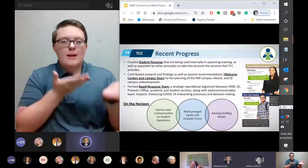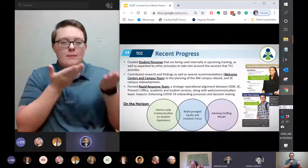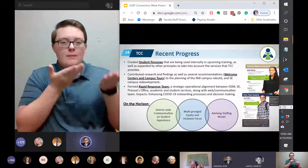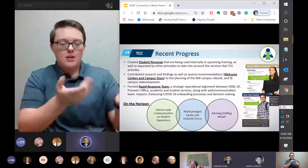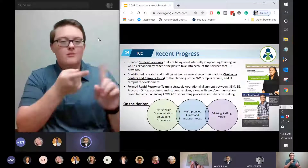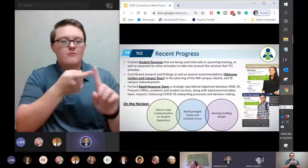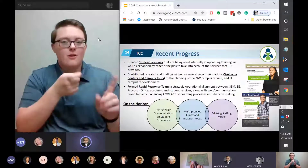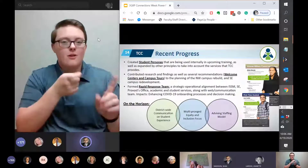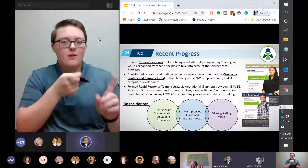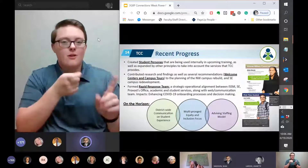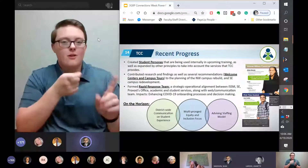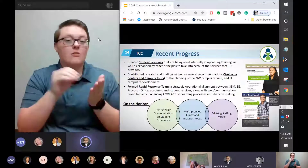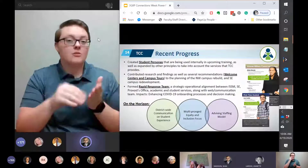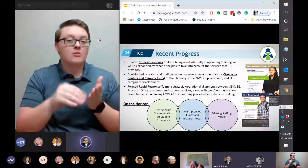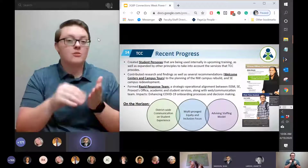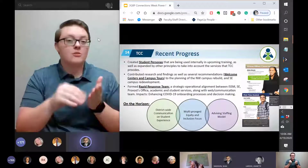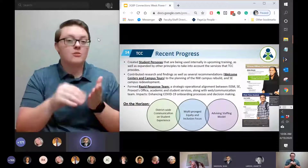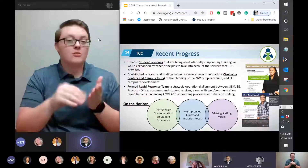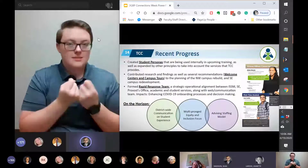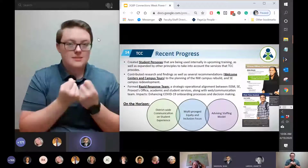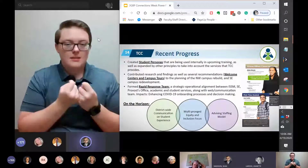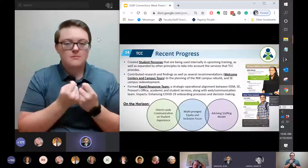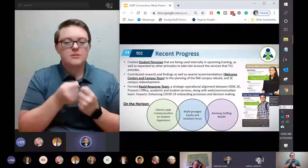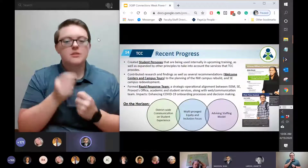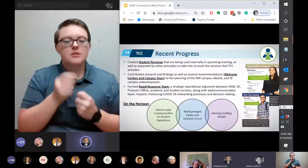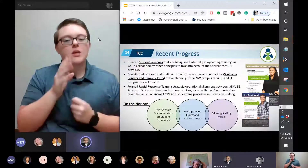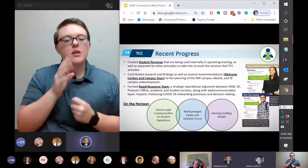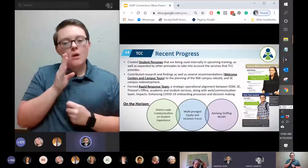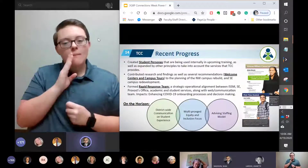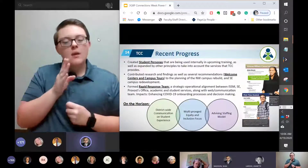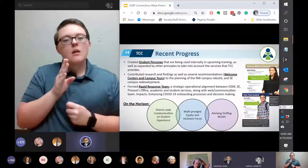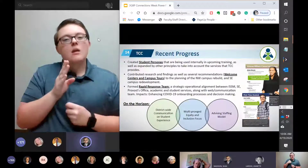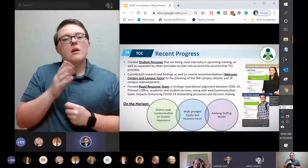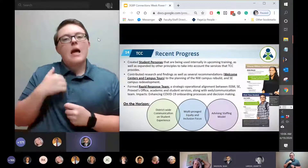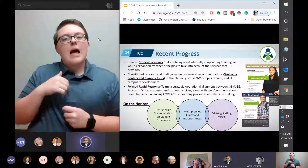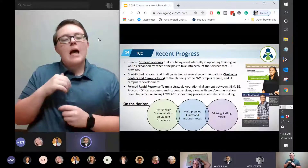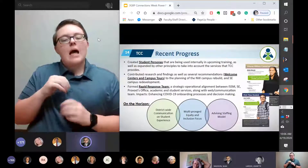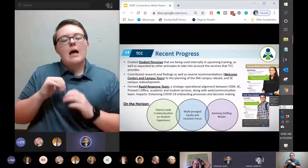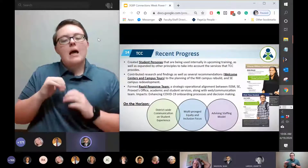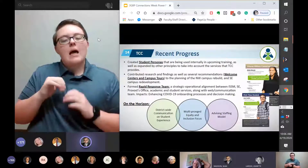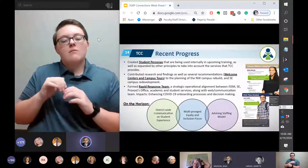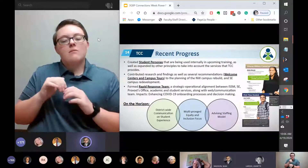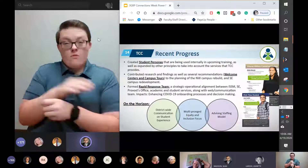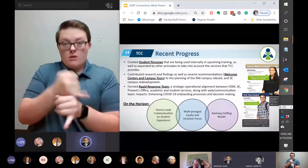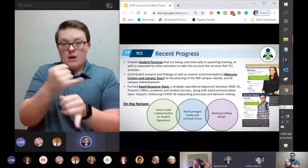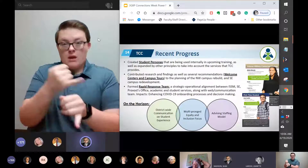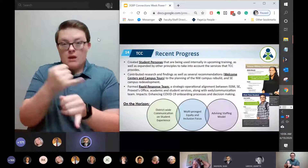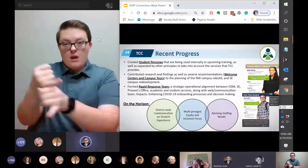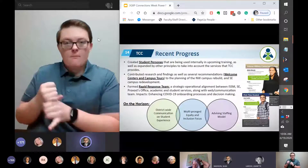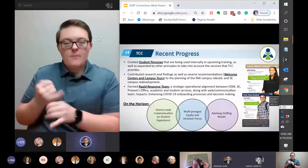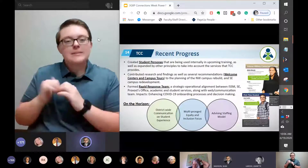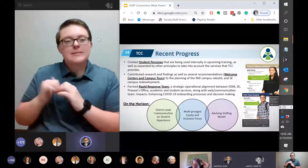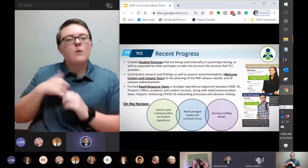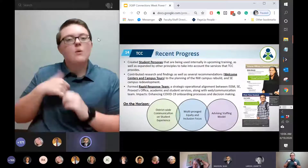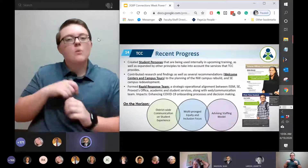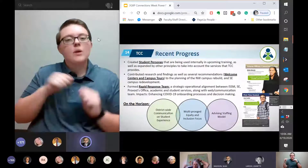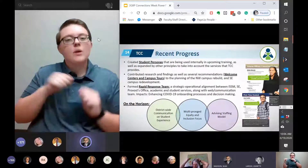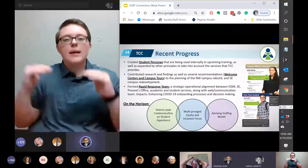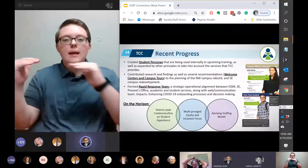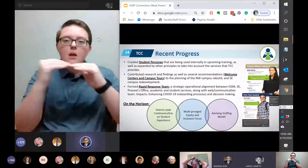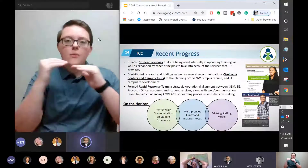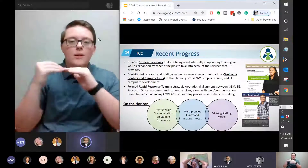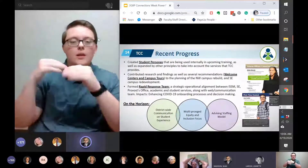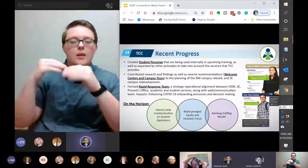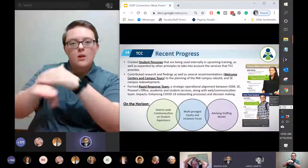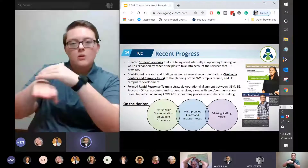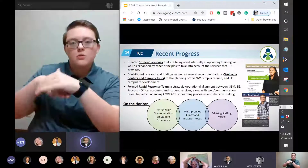Among these, a staffing model to support advising across our campuses, as well as additional work on equity and inclusion. They